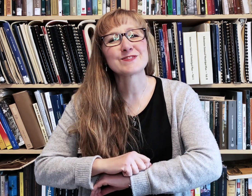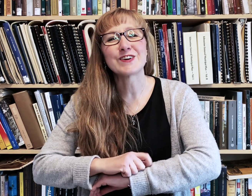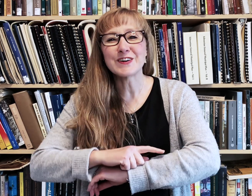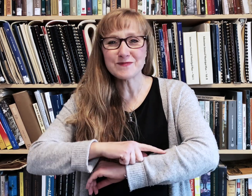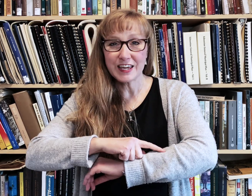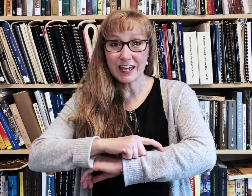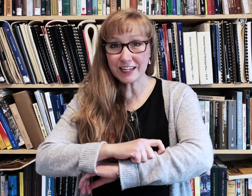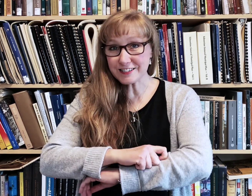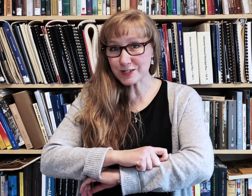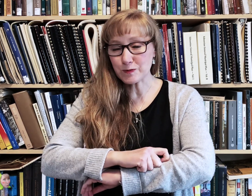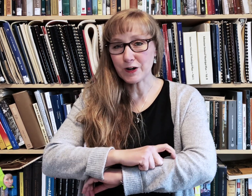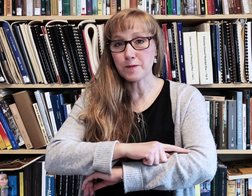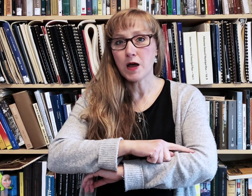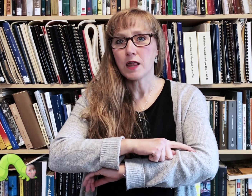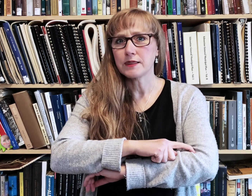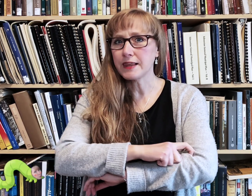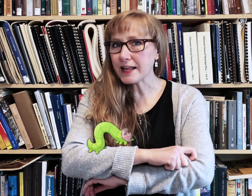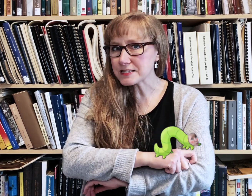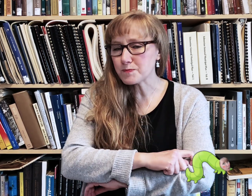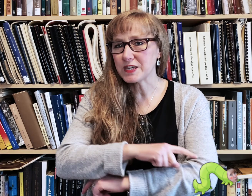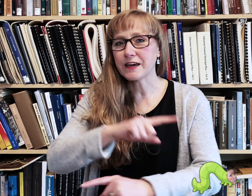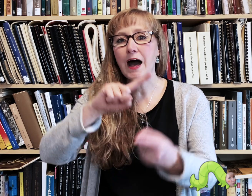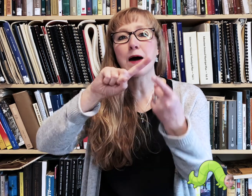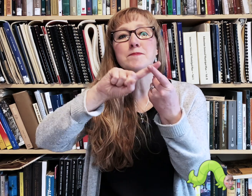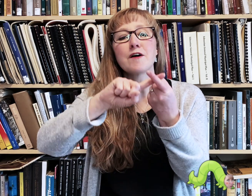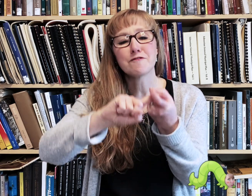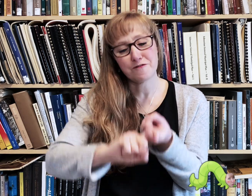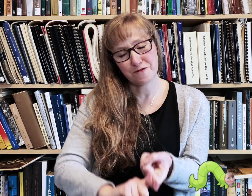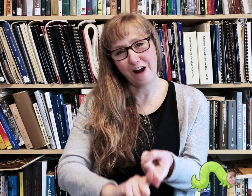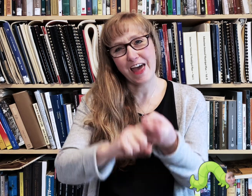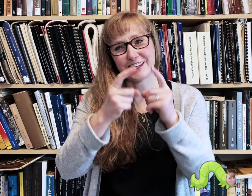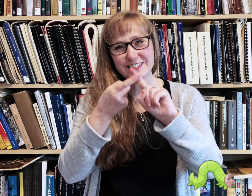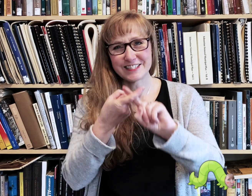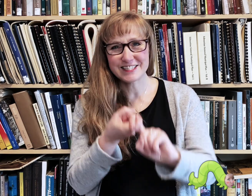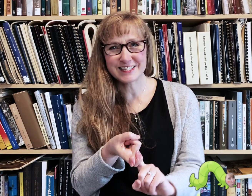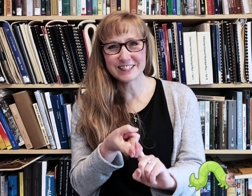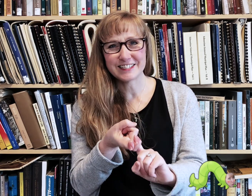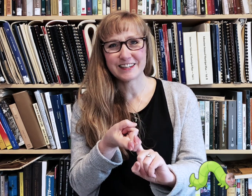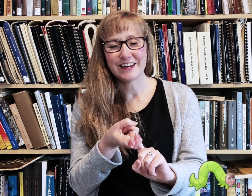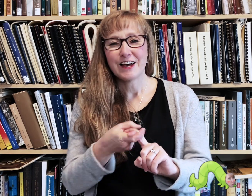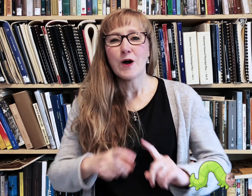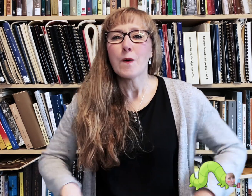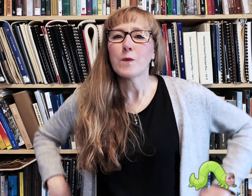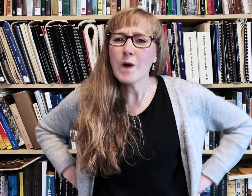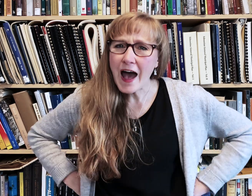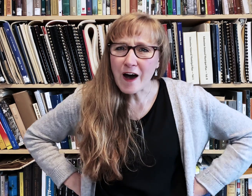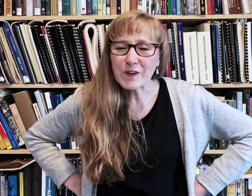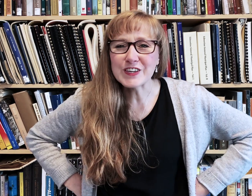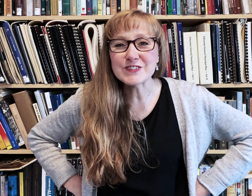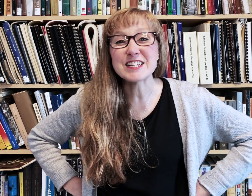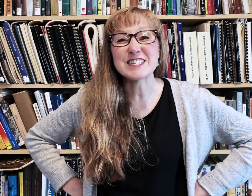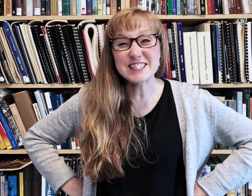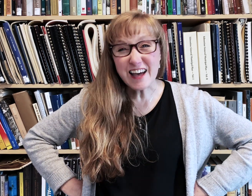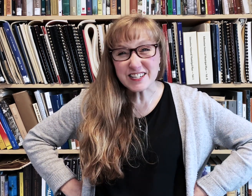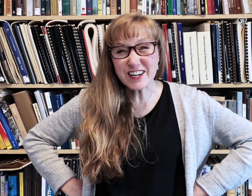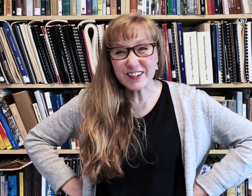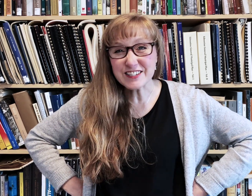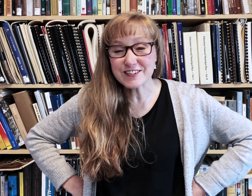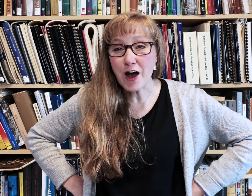Inchworm, inchworm, let's become friends. Wow, you did such a good job